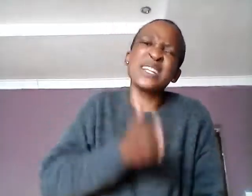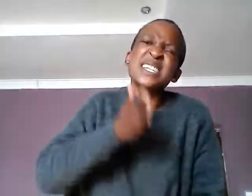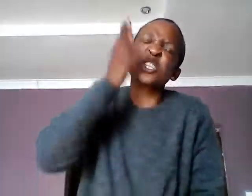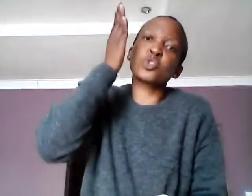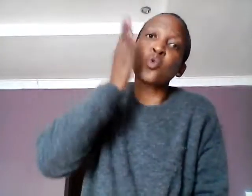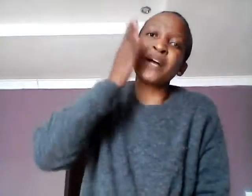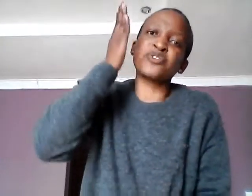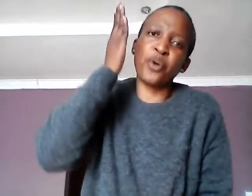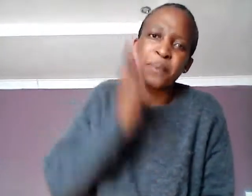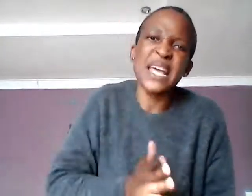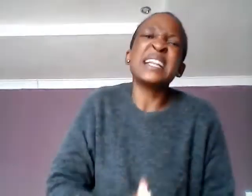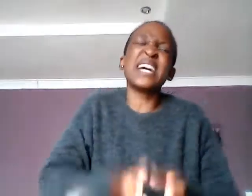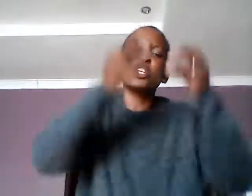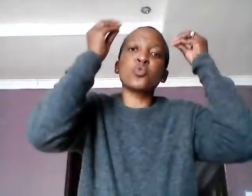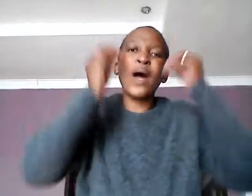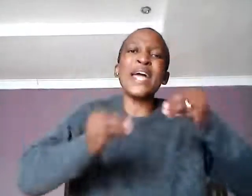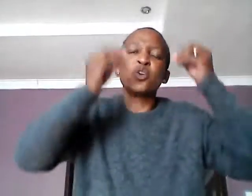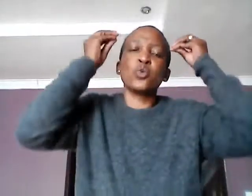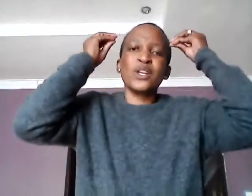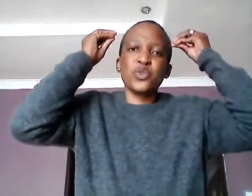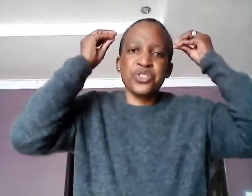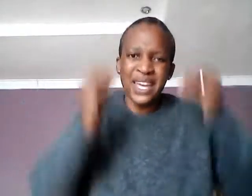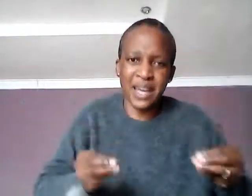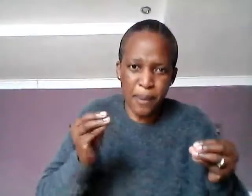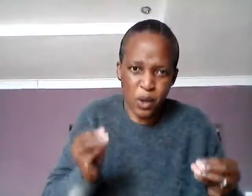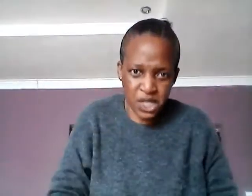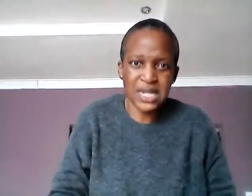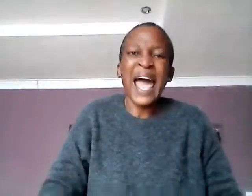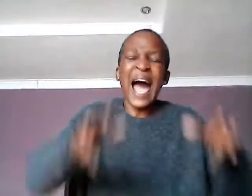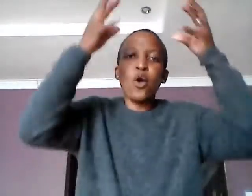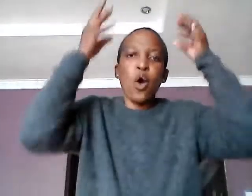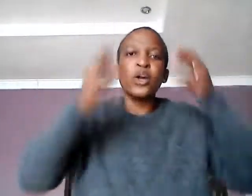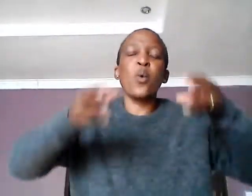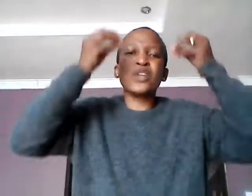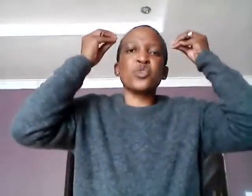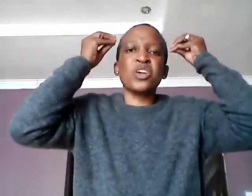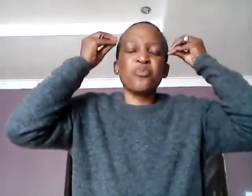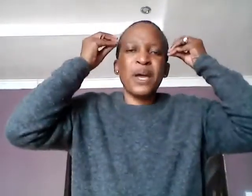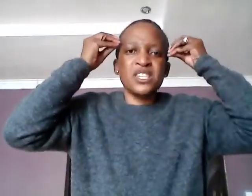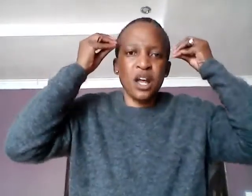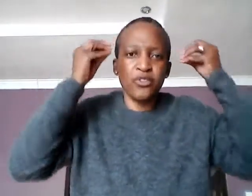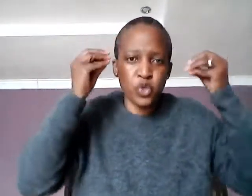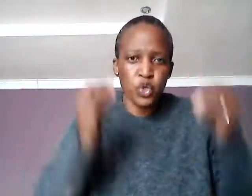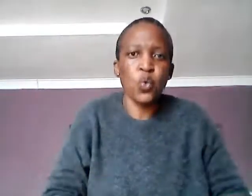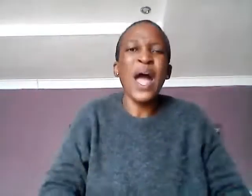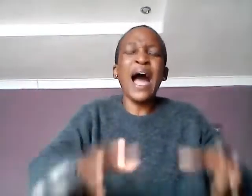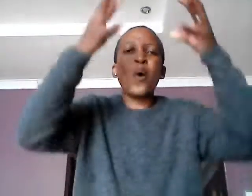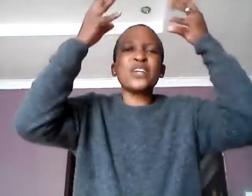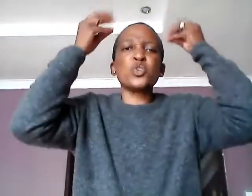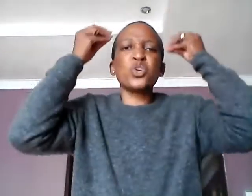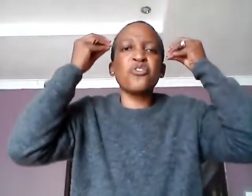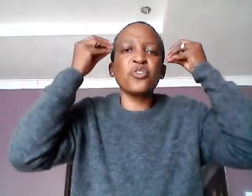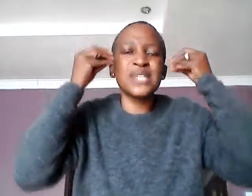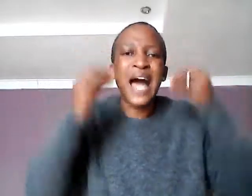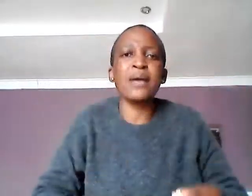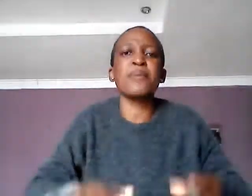this is too much for me. That is why I don't want to think about it. I only want to give myself to you. I want to give you time and